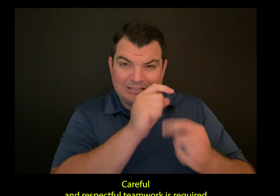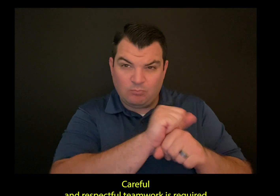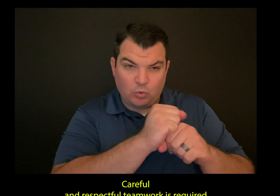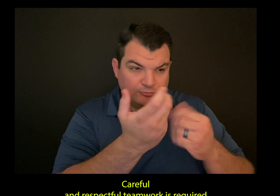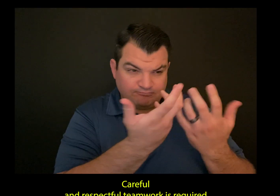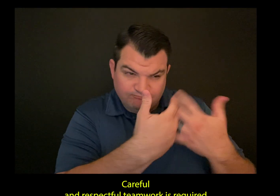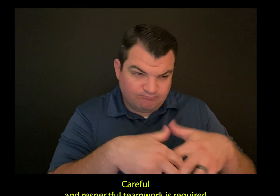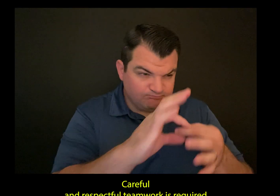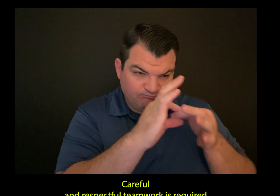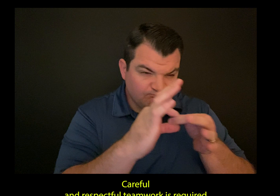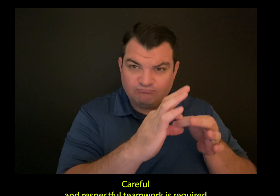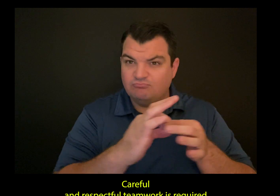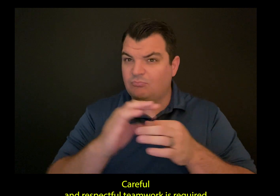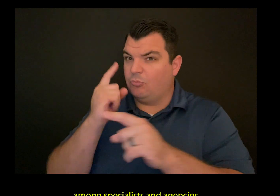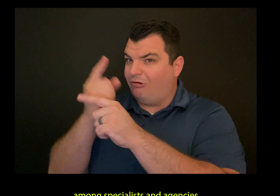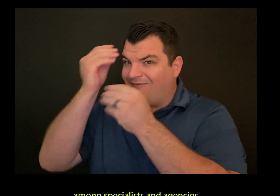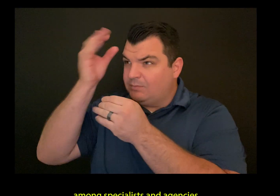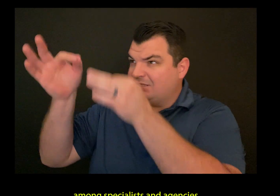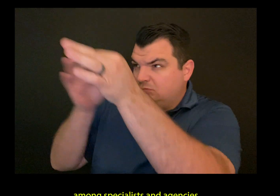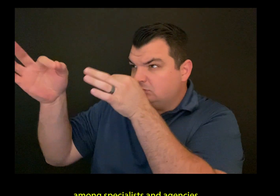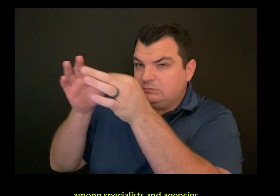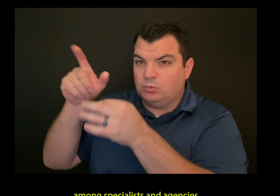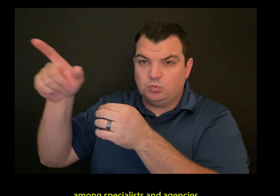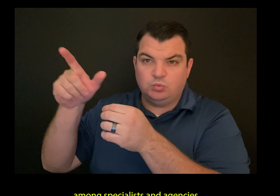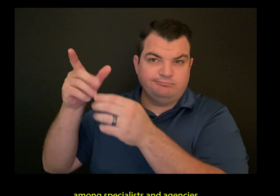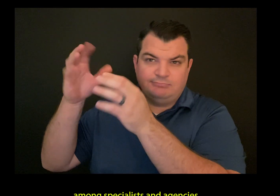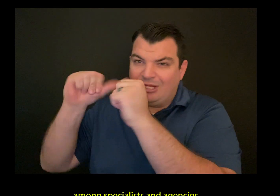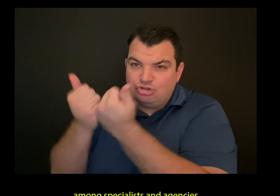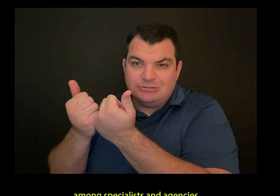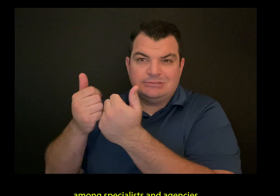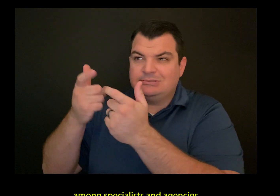Careful and respectful teamwork is required among specialists and agencies.